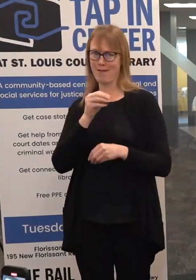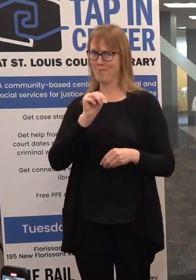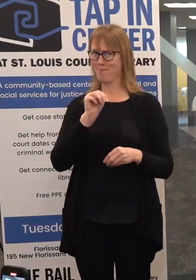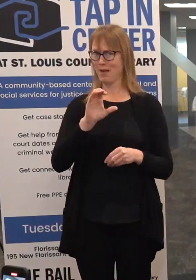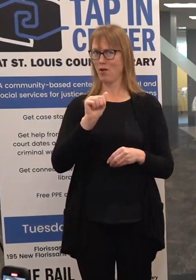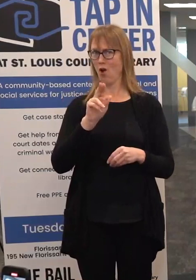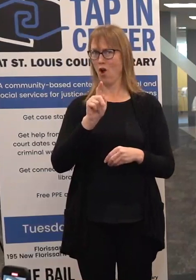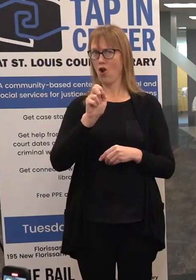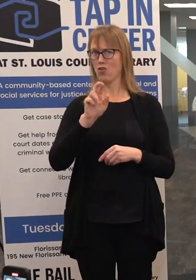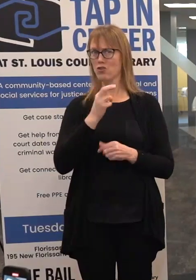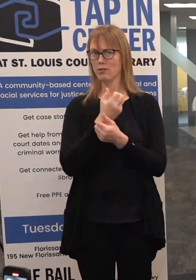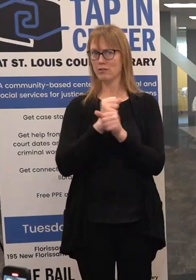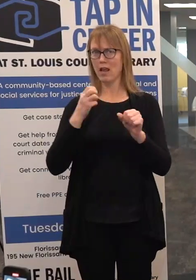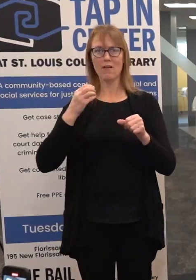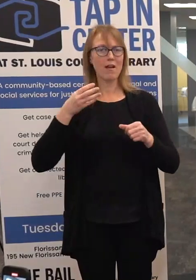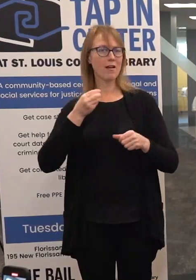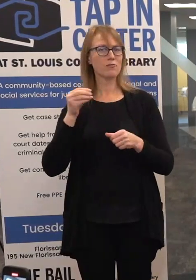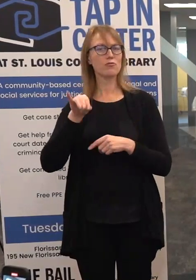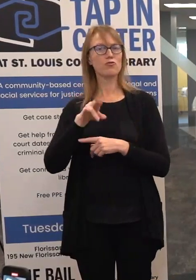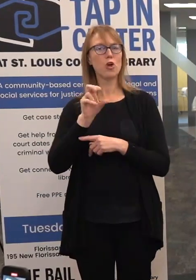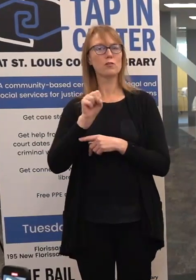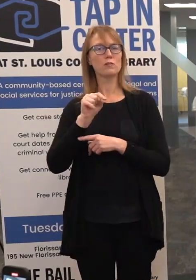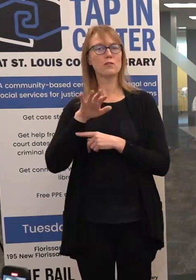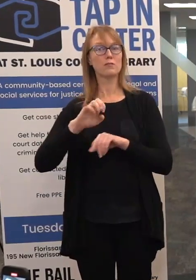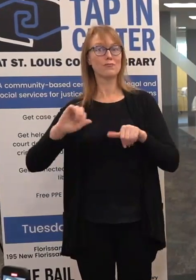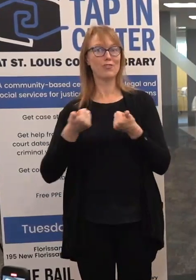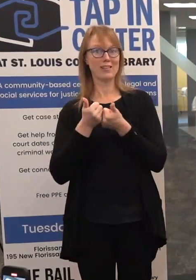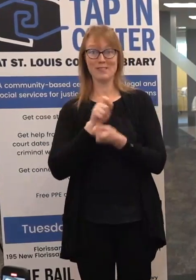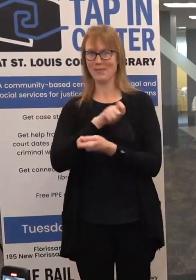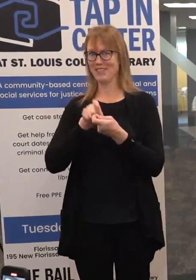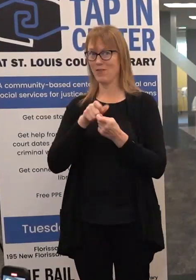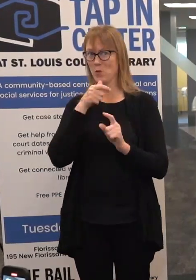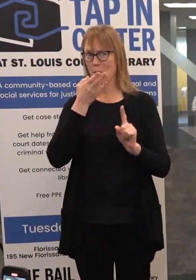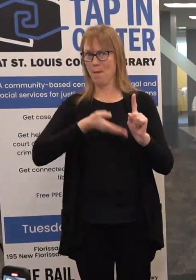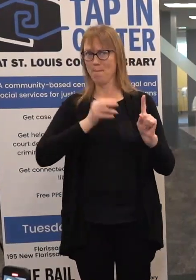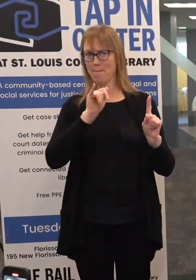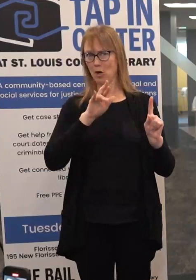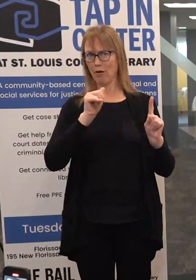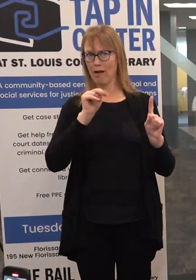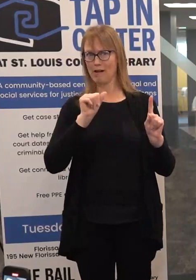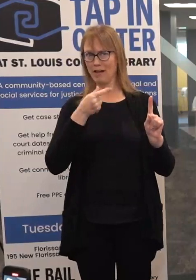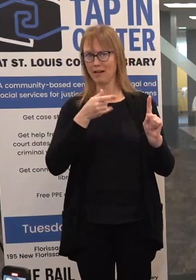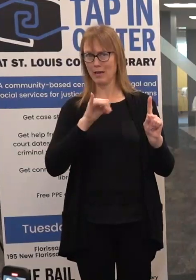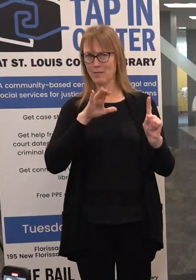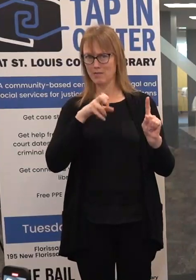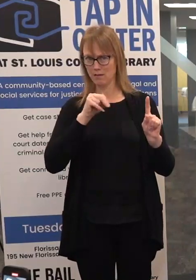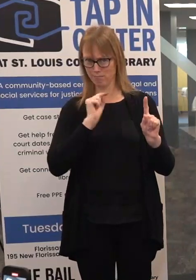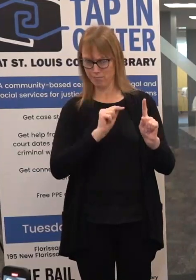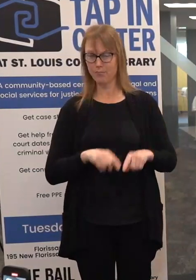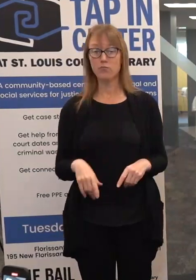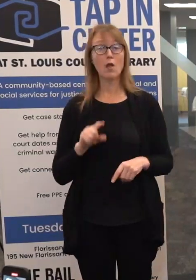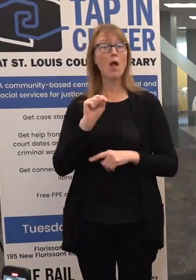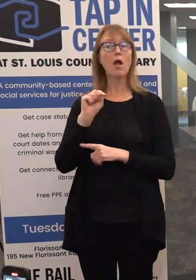Safety and Justice Challenge, including specifically Miranda Gibson, who is here with us this morning. Initially, let me say this to you. The Tap-In Center